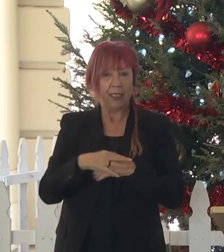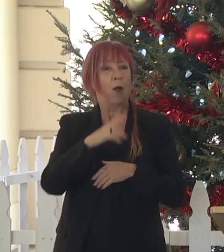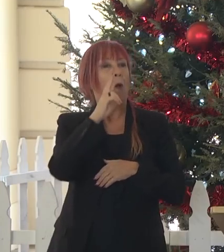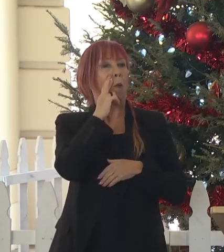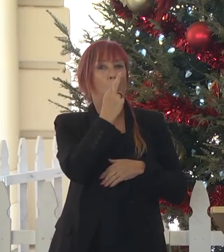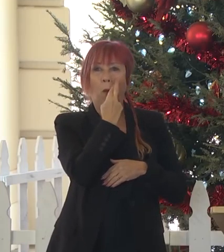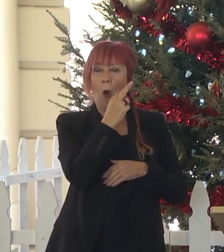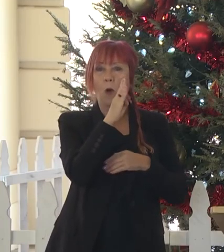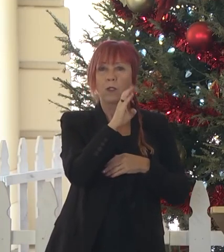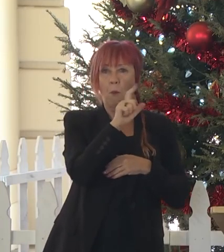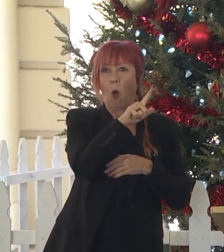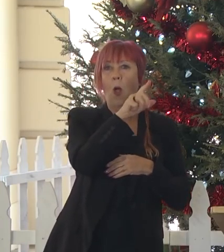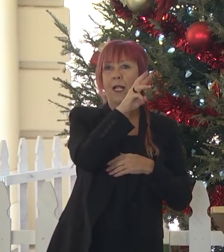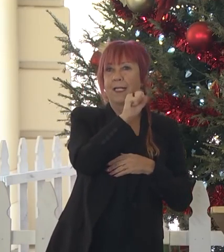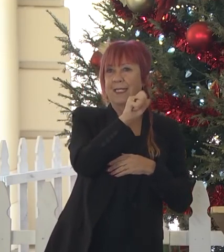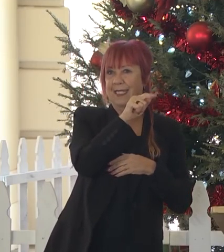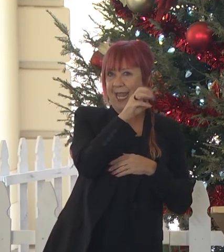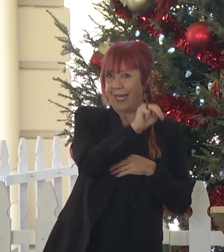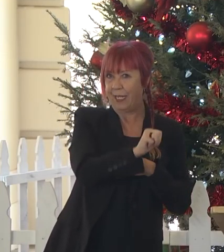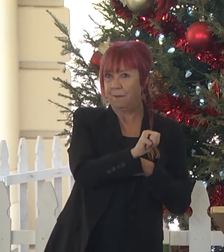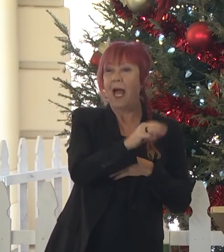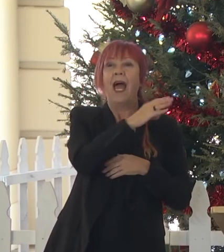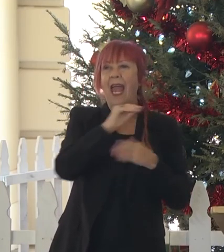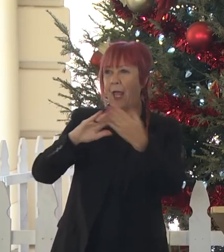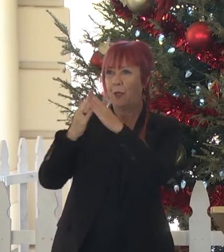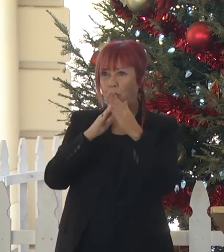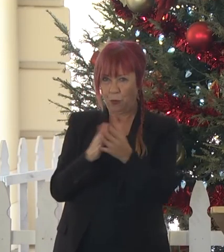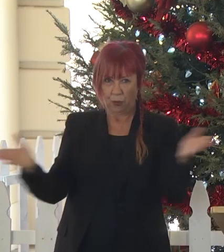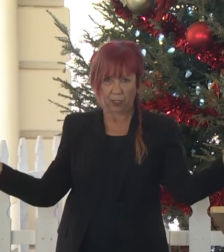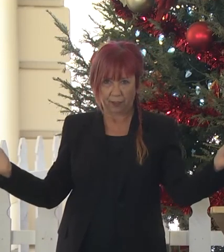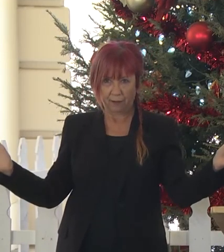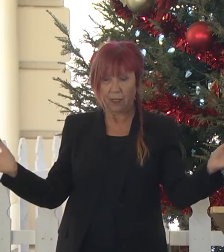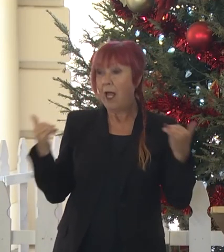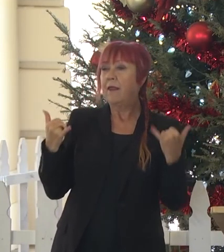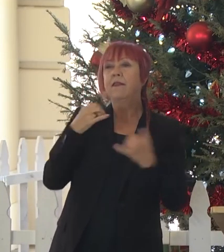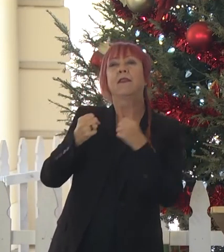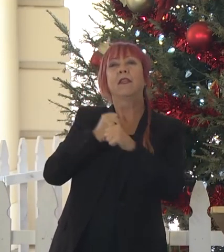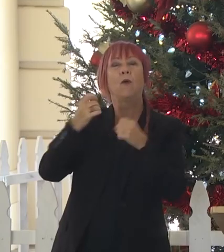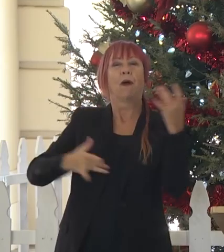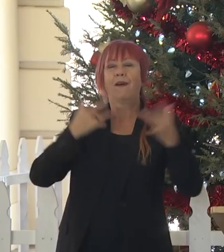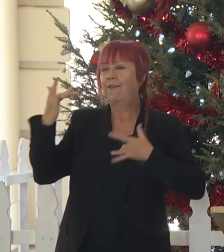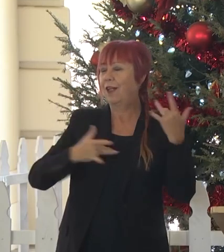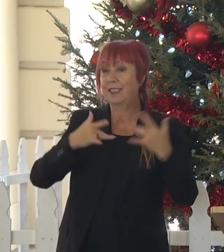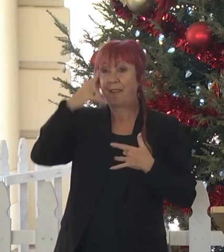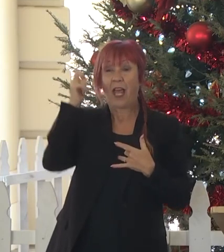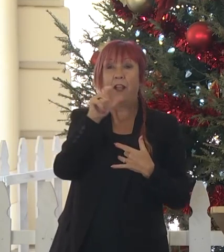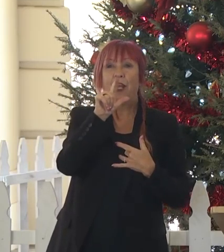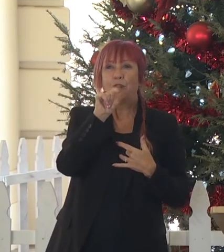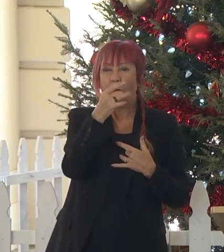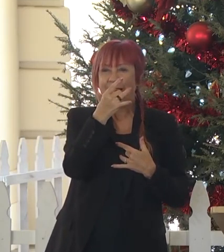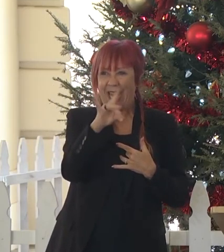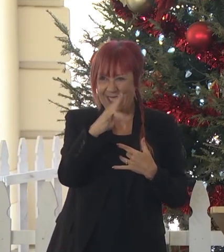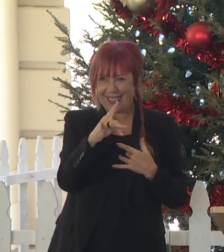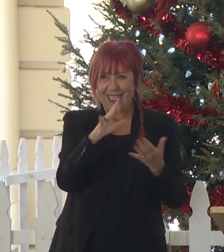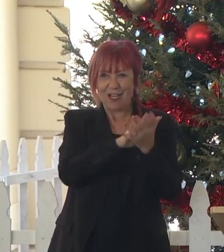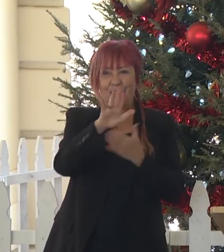Stadium, and the community. We are extremely excited this year that the 2018 college football